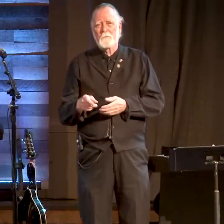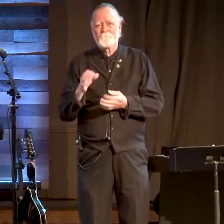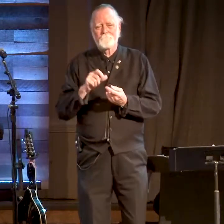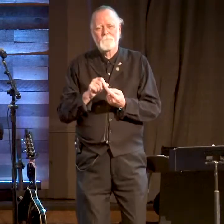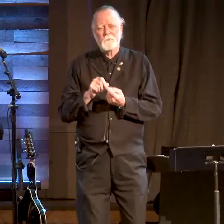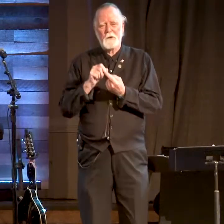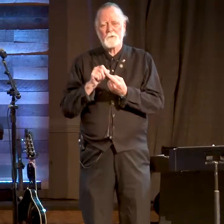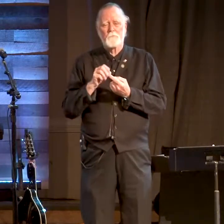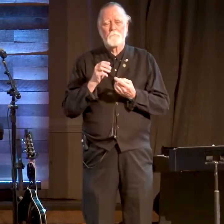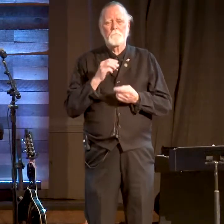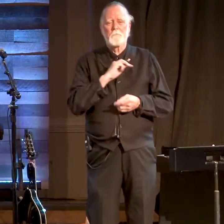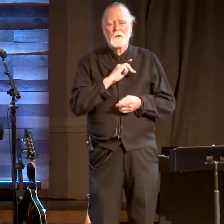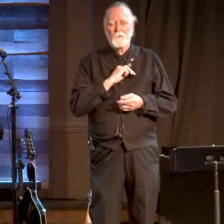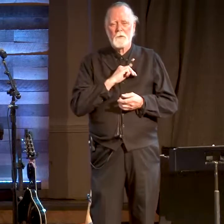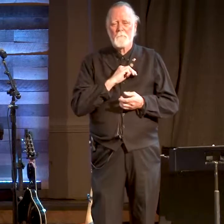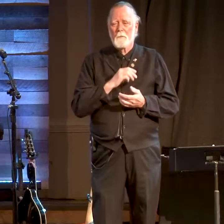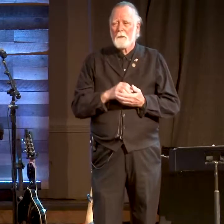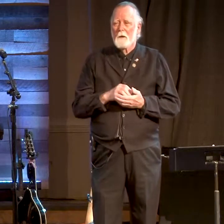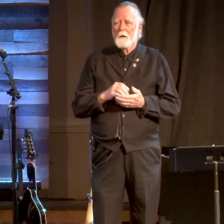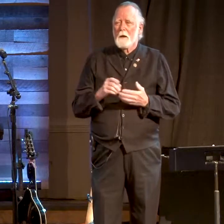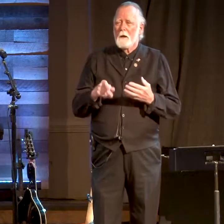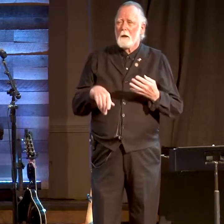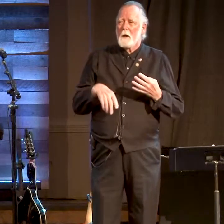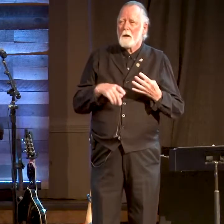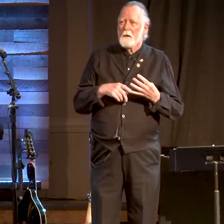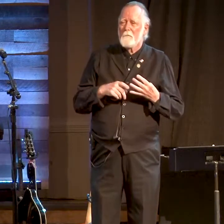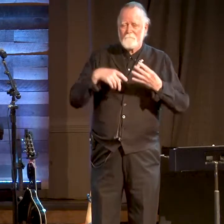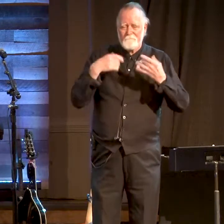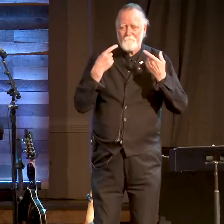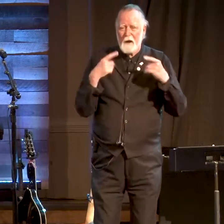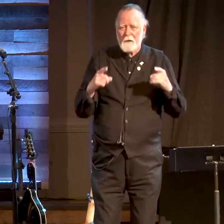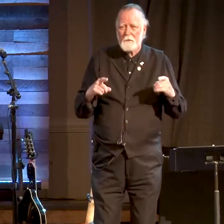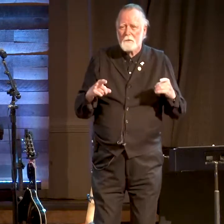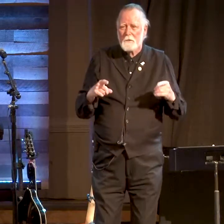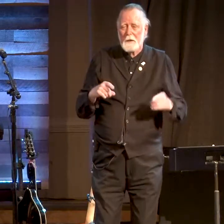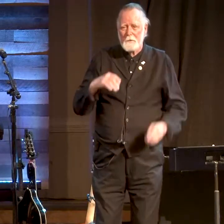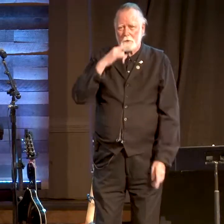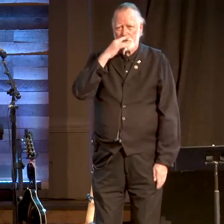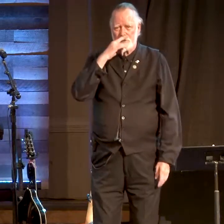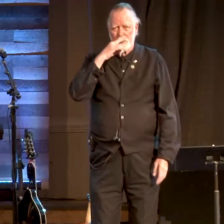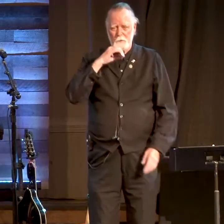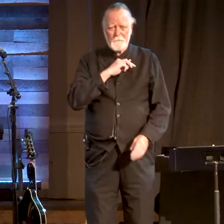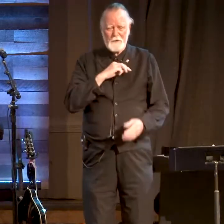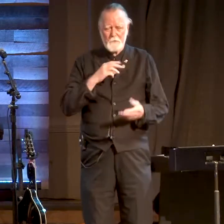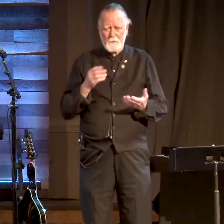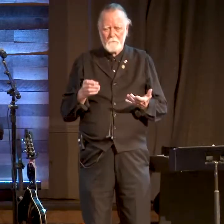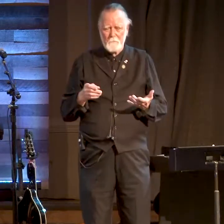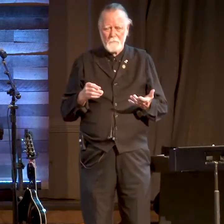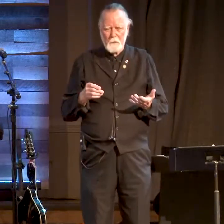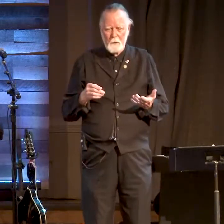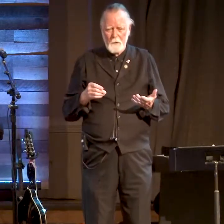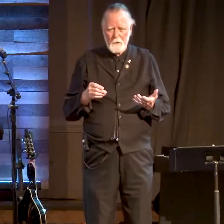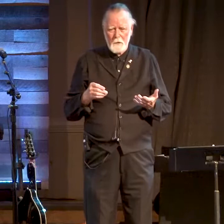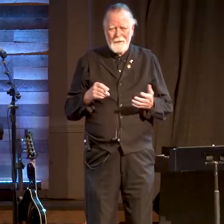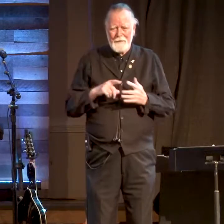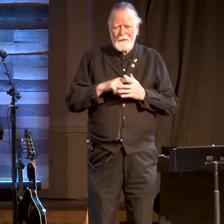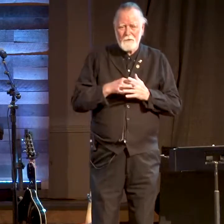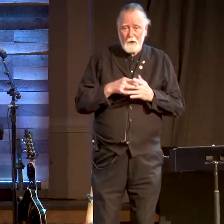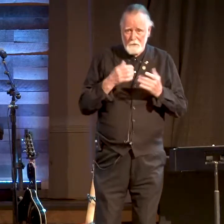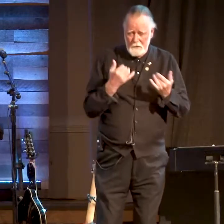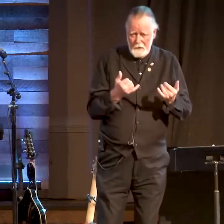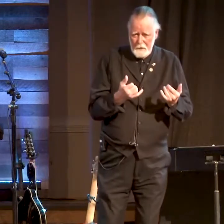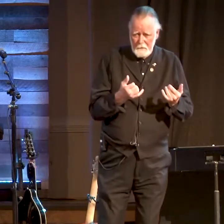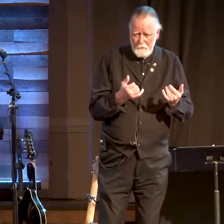special ministry. Then finally, we have the children's ministry, which it begins